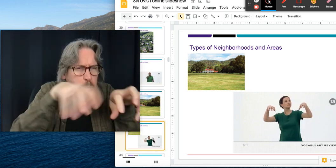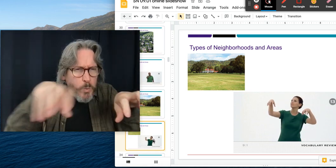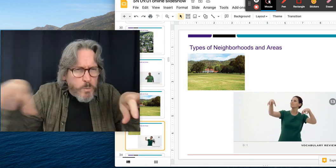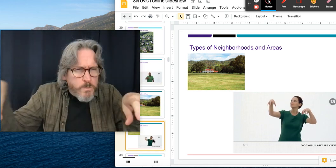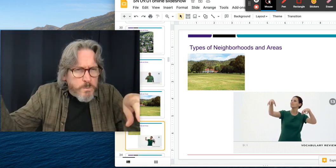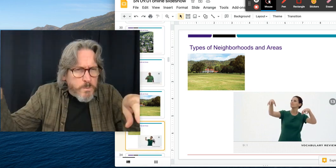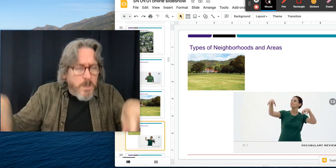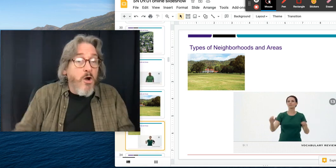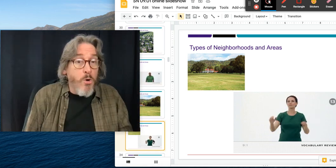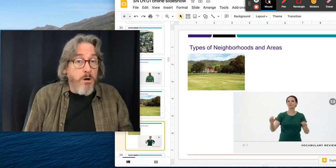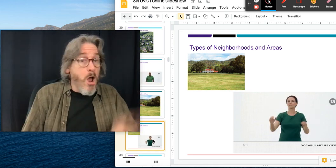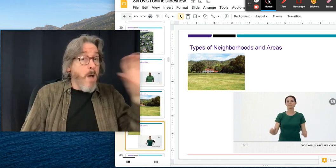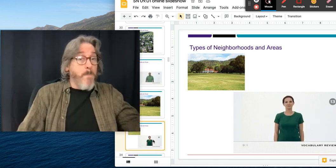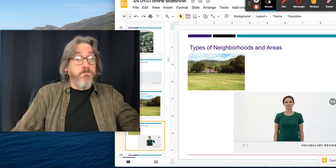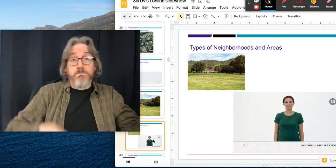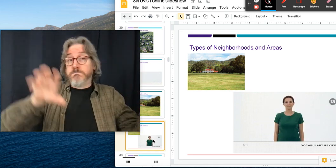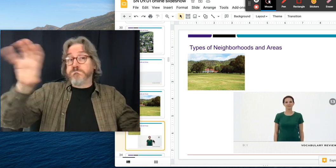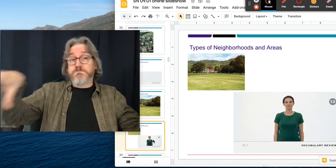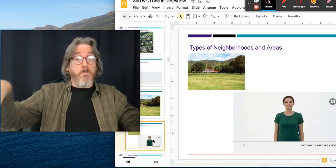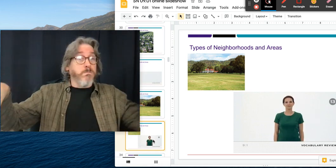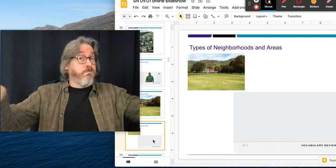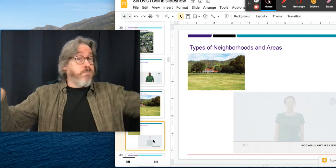expression, or